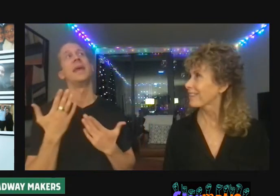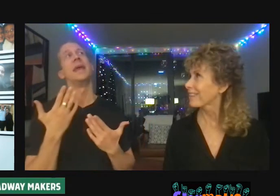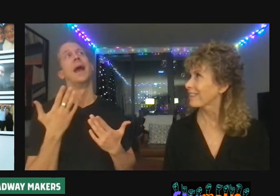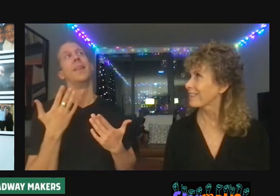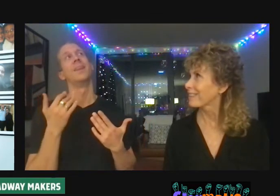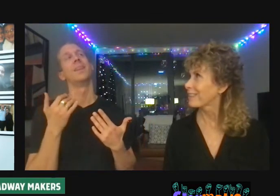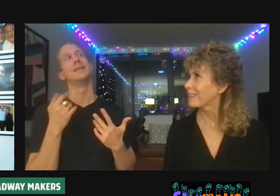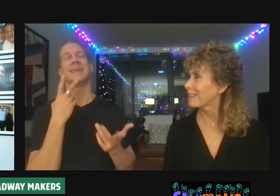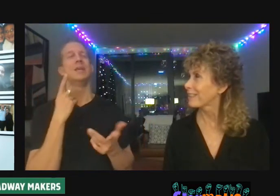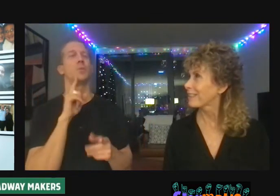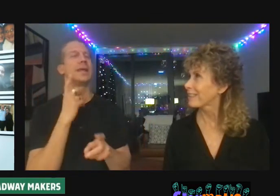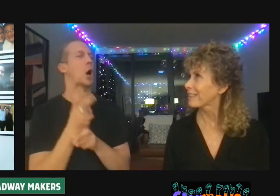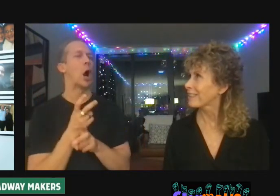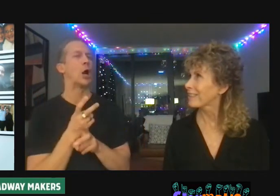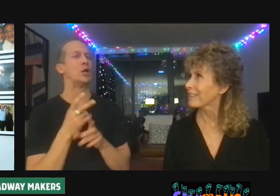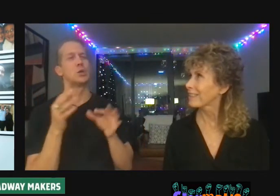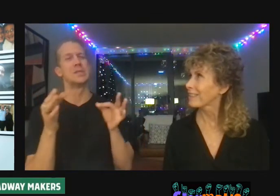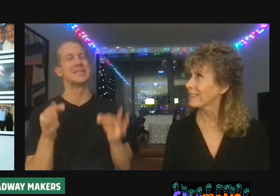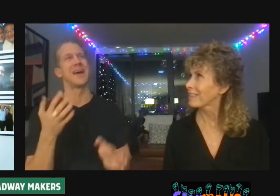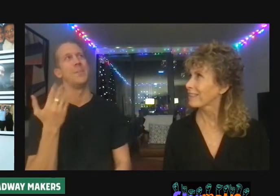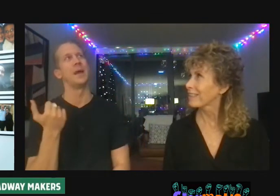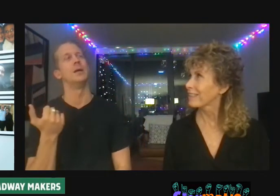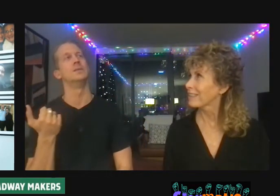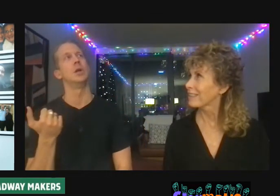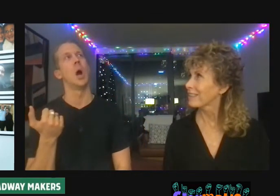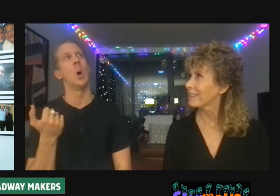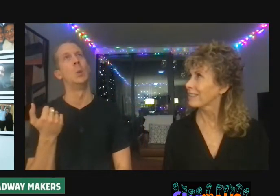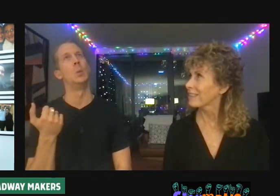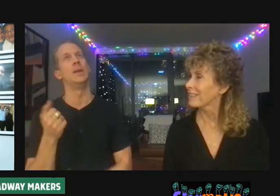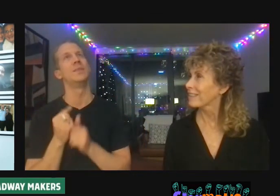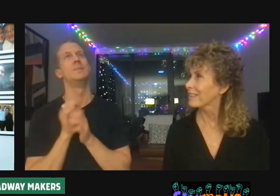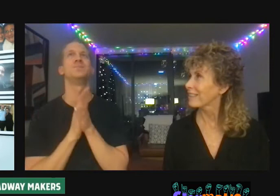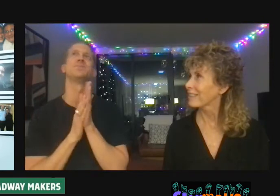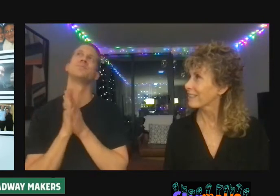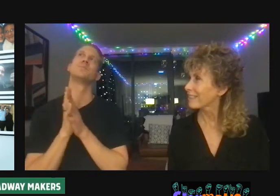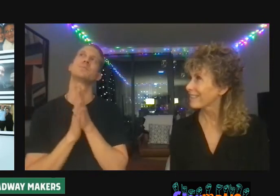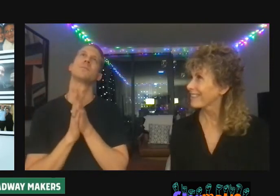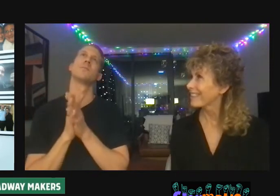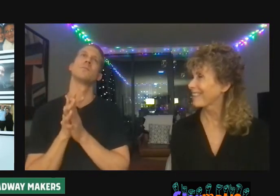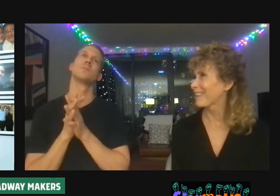only thing, it's really hard to decide because, with